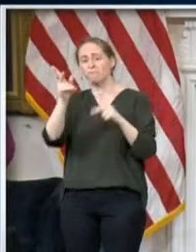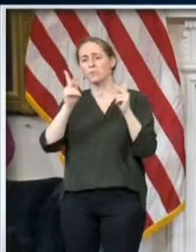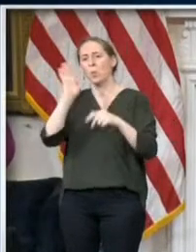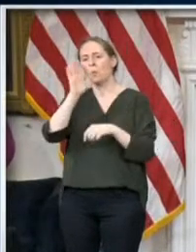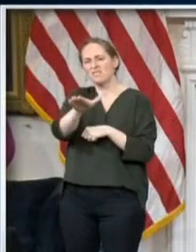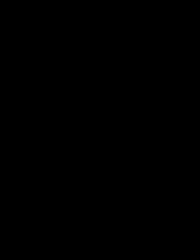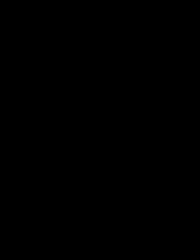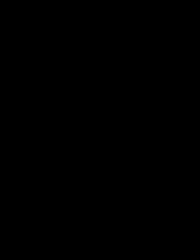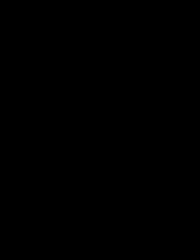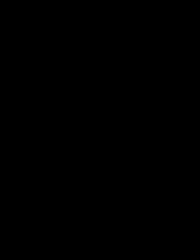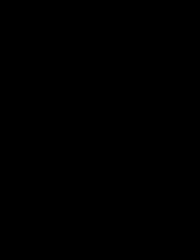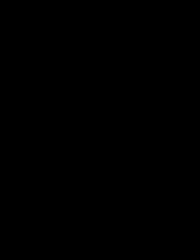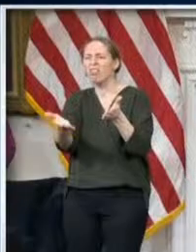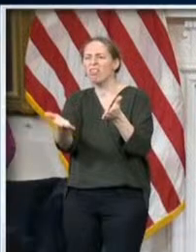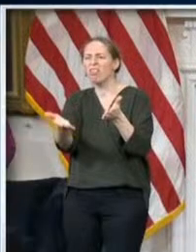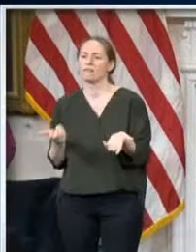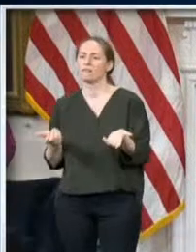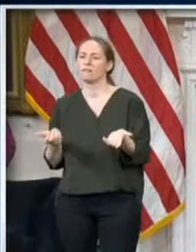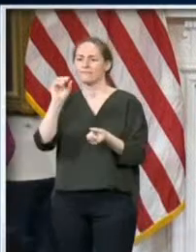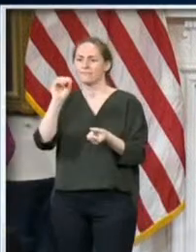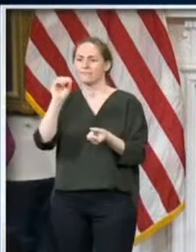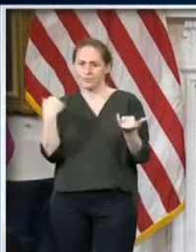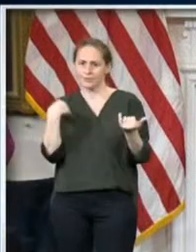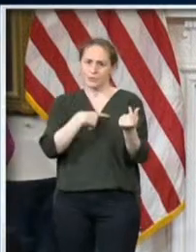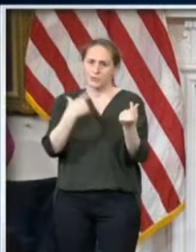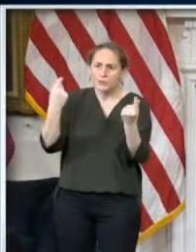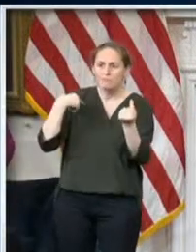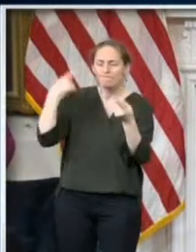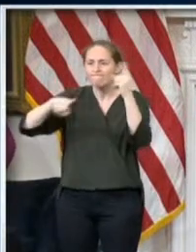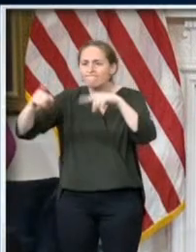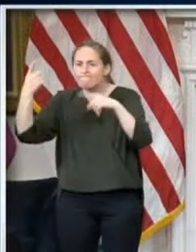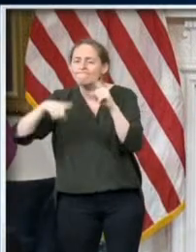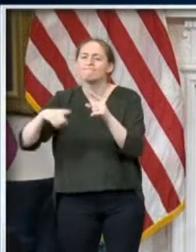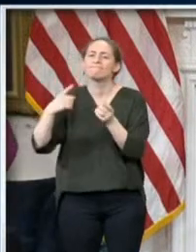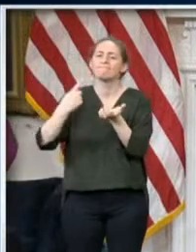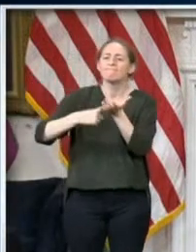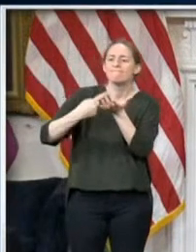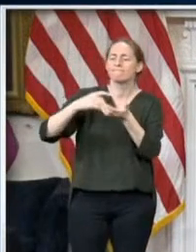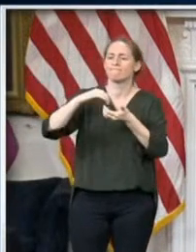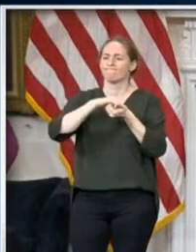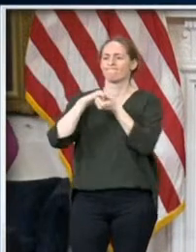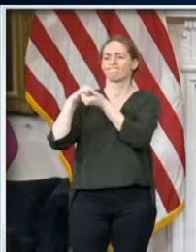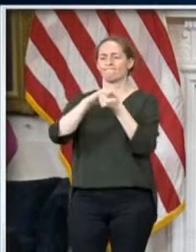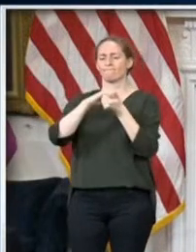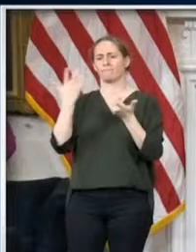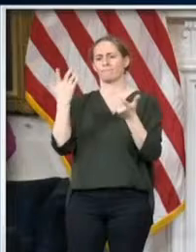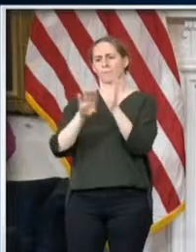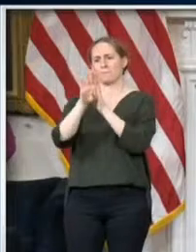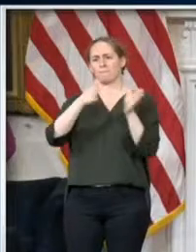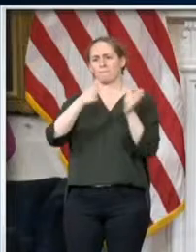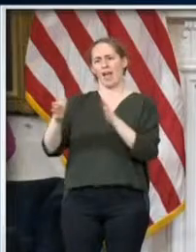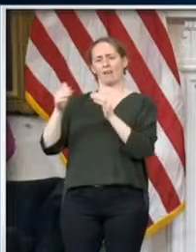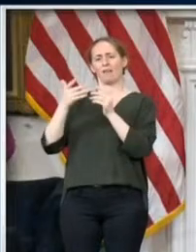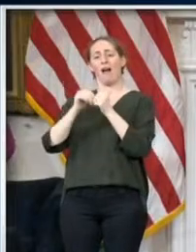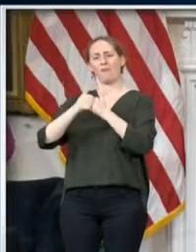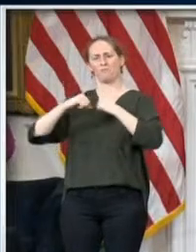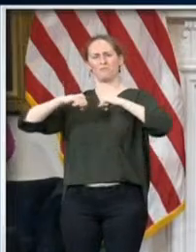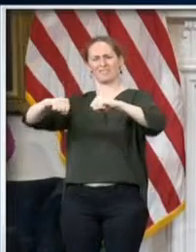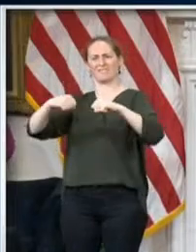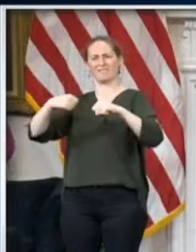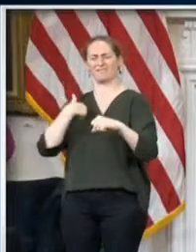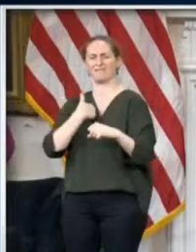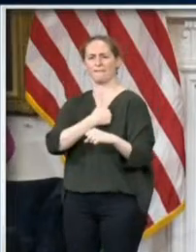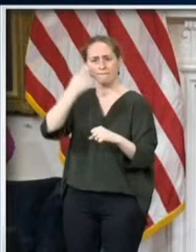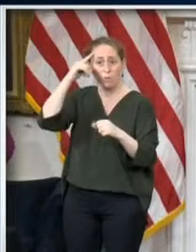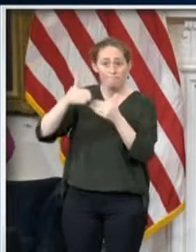actions now will determine what further steps will be needed. As we renew and redouble